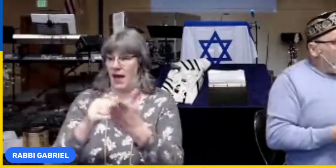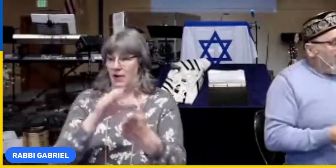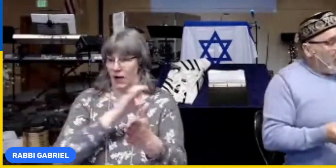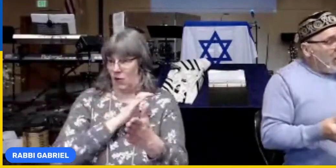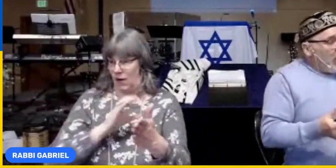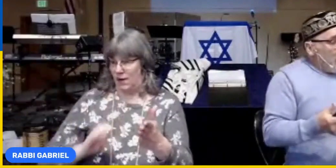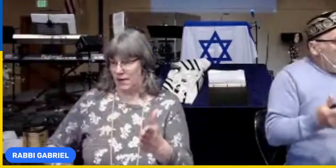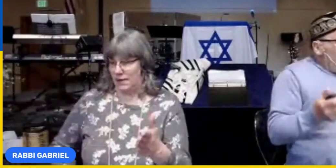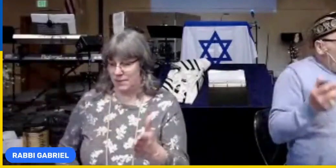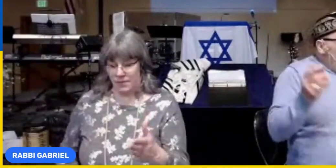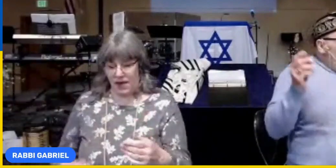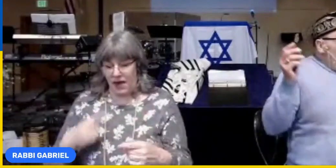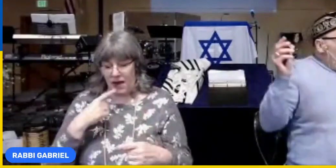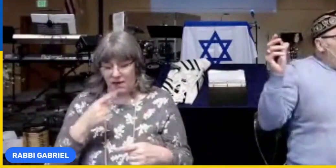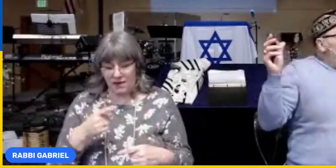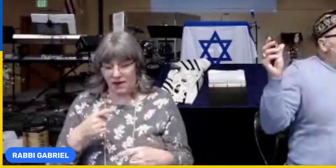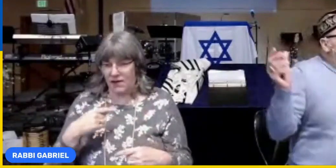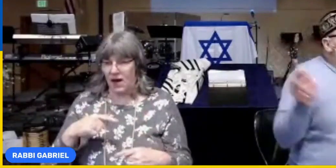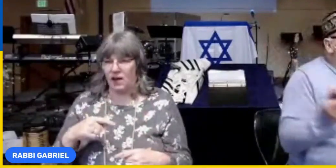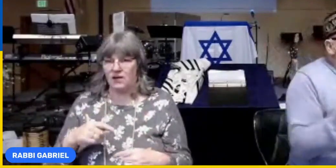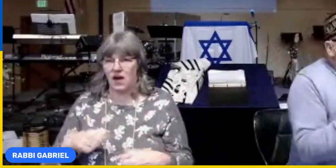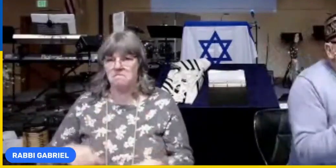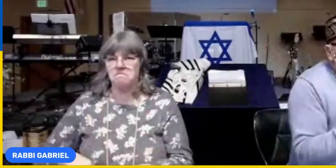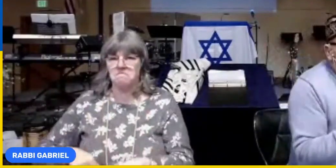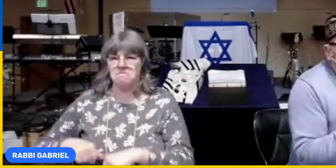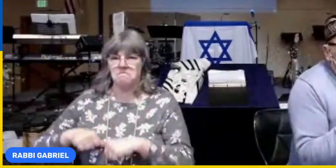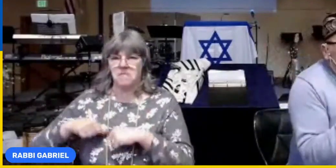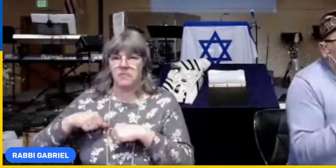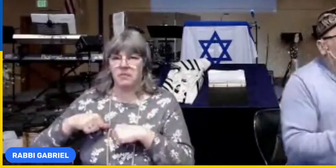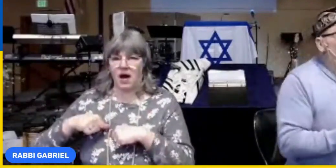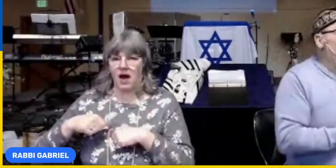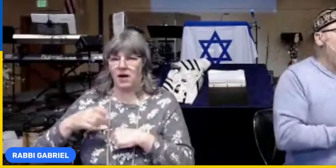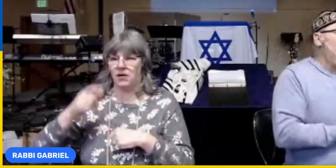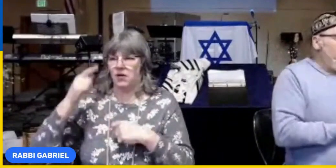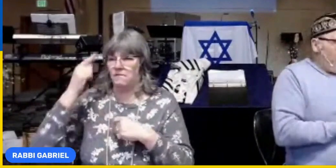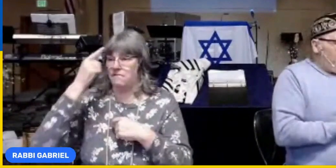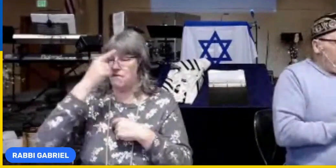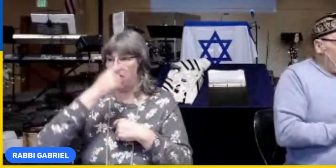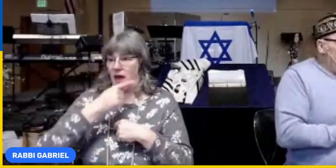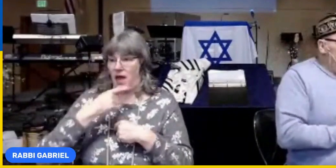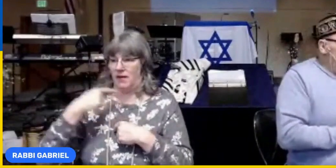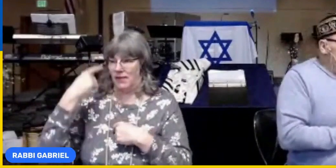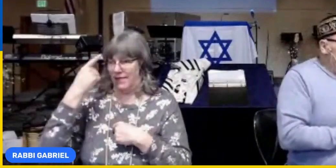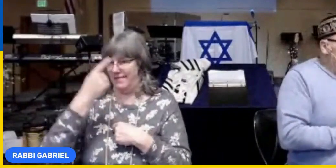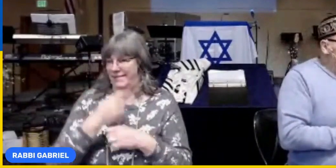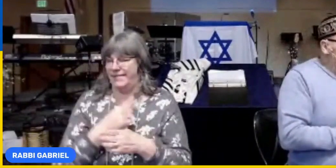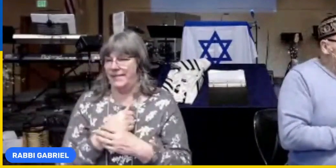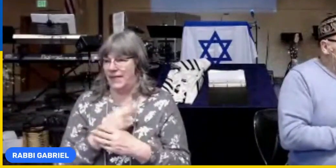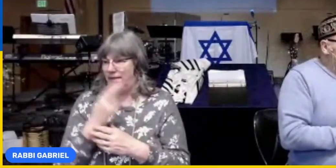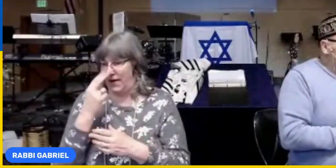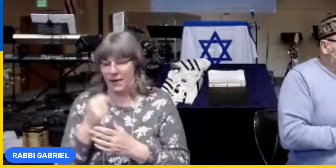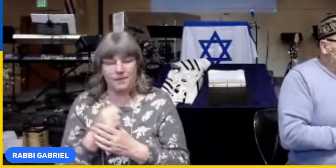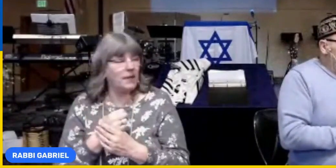So basically, when we look into the mirror of the Torah, we see our own imperfection.